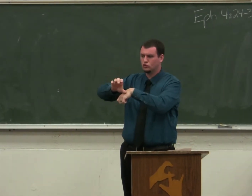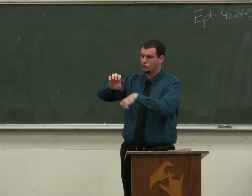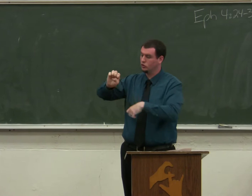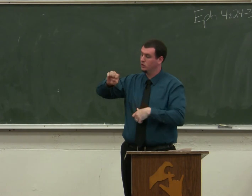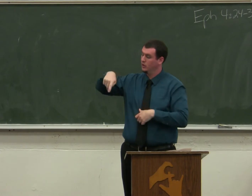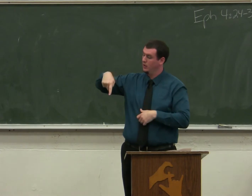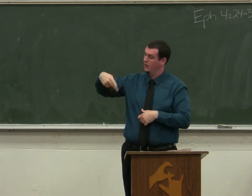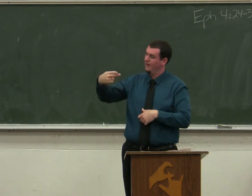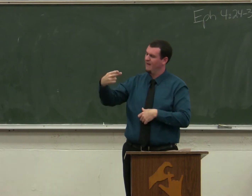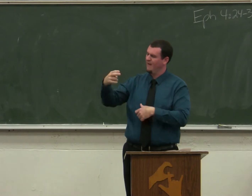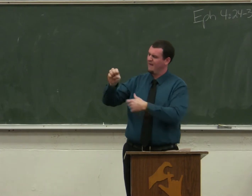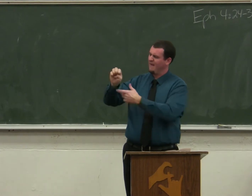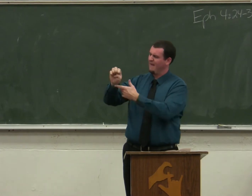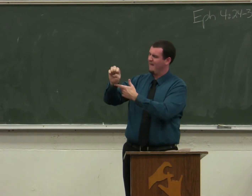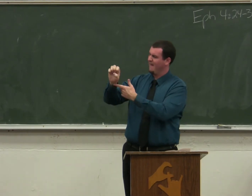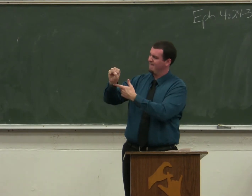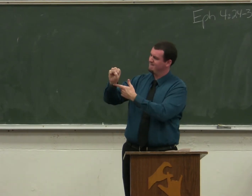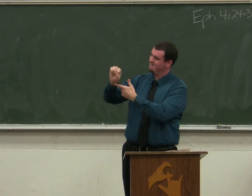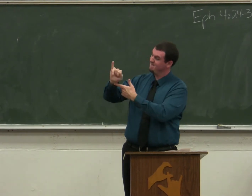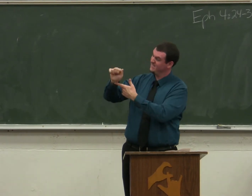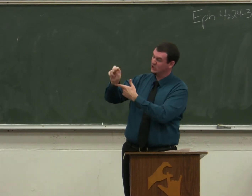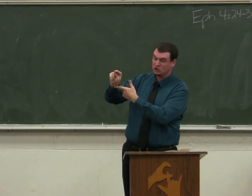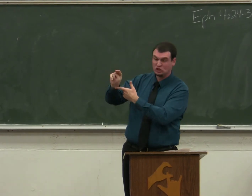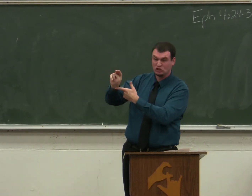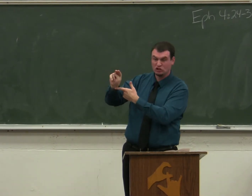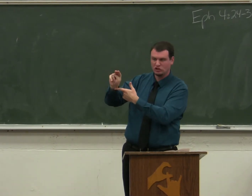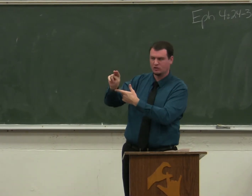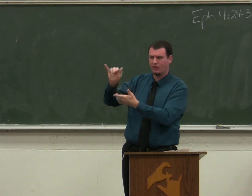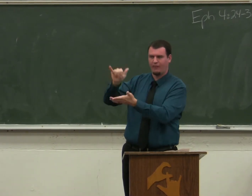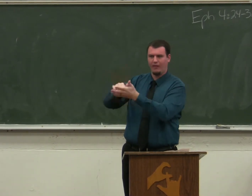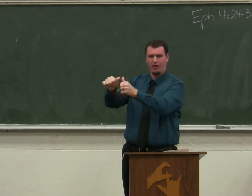Paul is writing here to the church of,